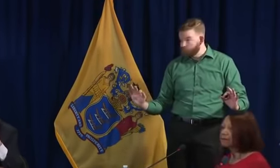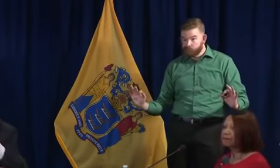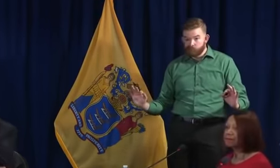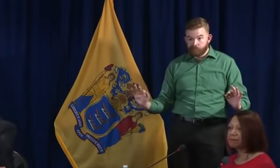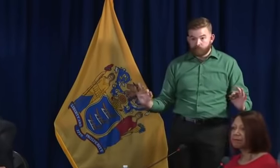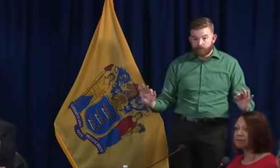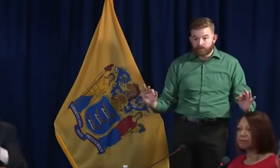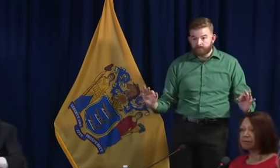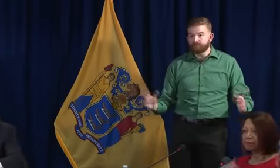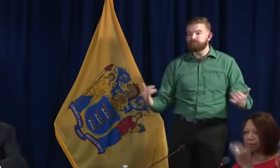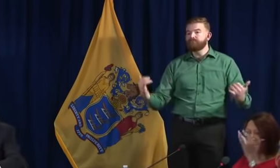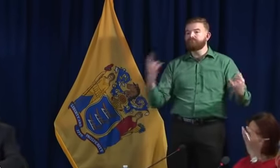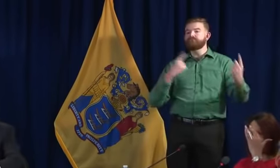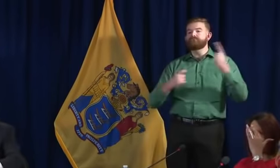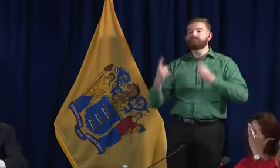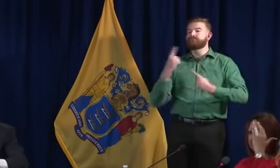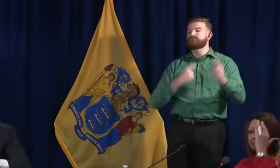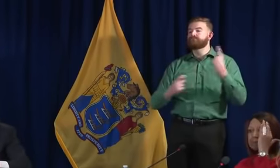few questions, please. Brett?